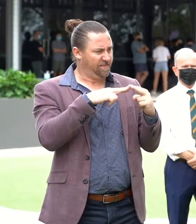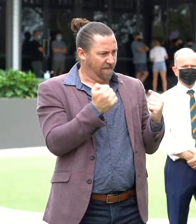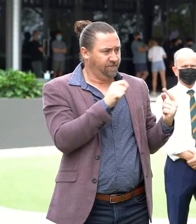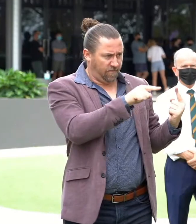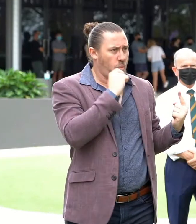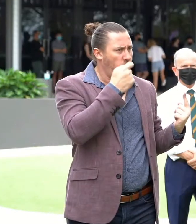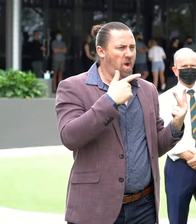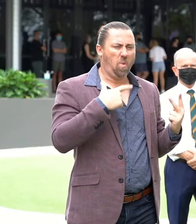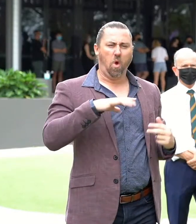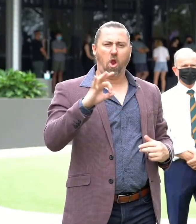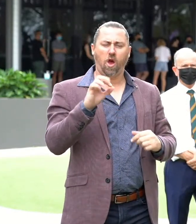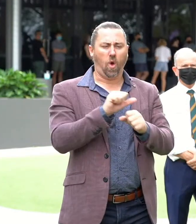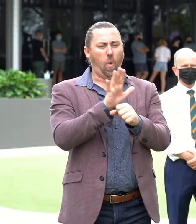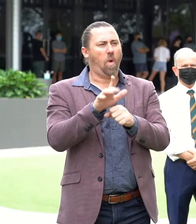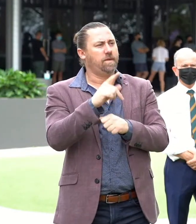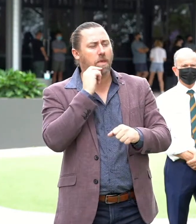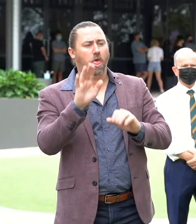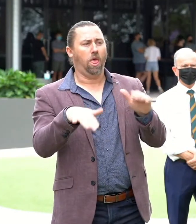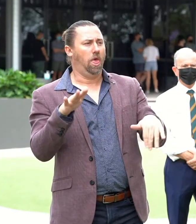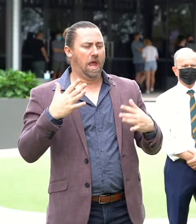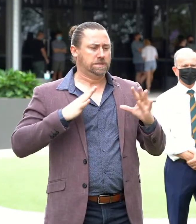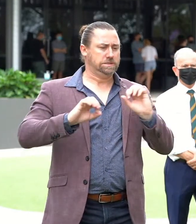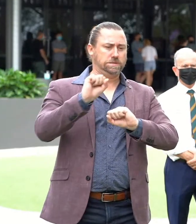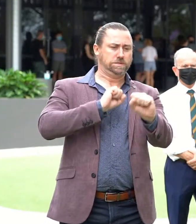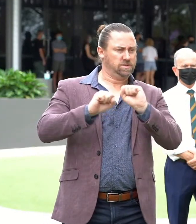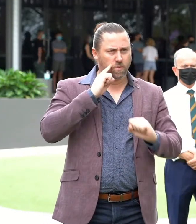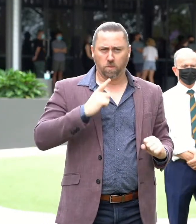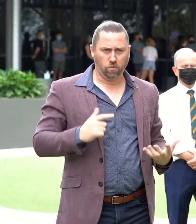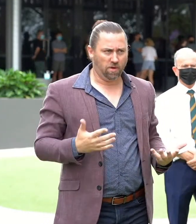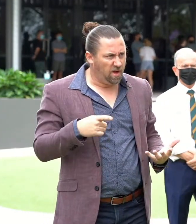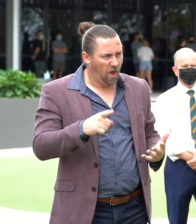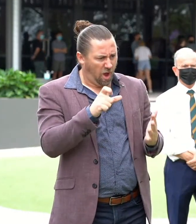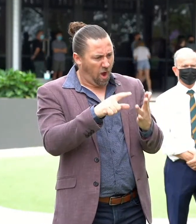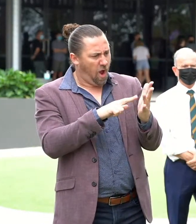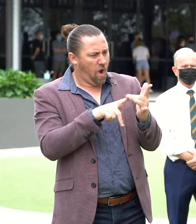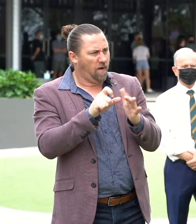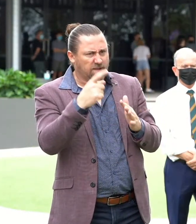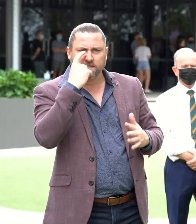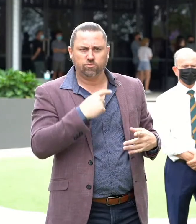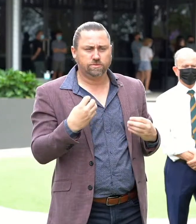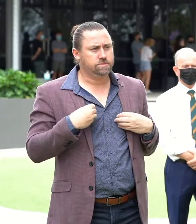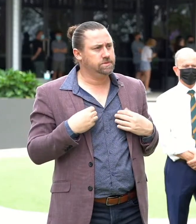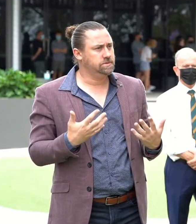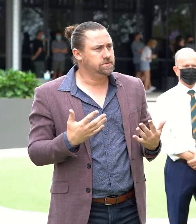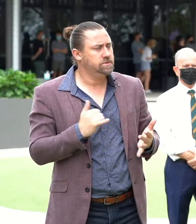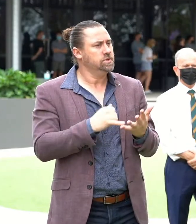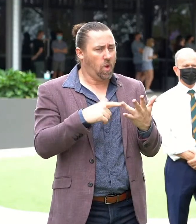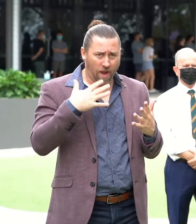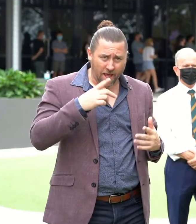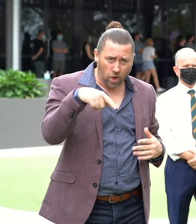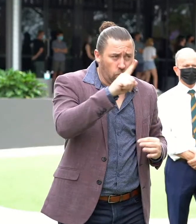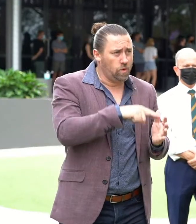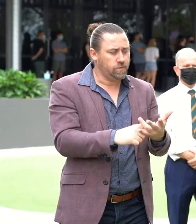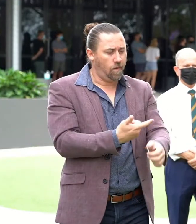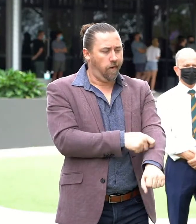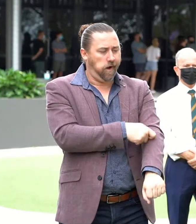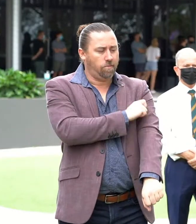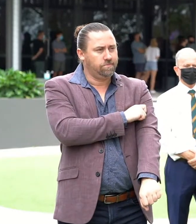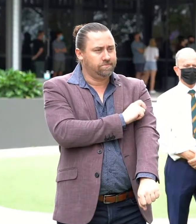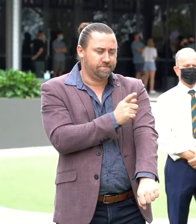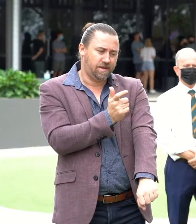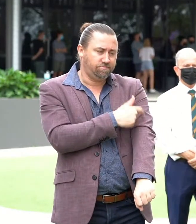great vaccination, a range of them, for a very serious disease, COVID-19, and we need every single Queenslander to roll up their sleeve and